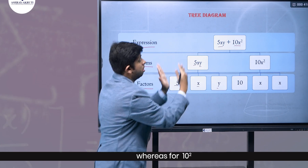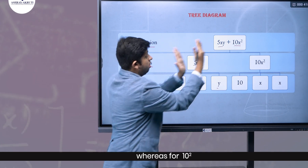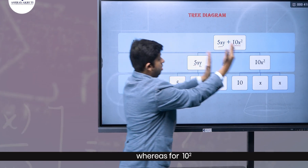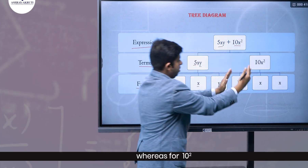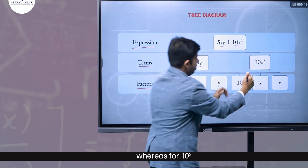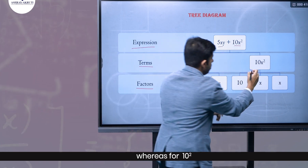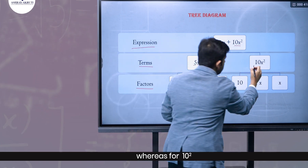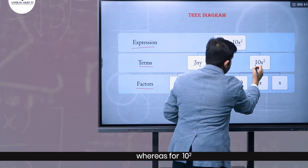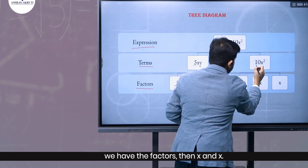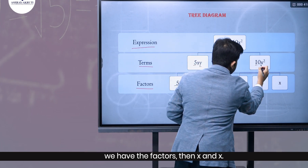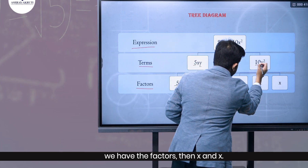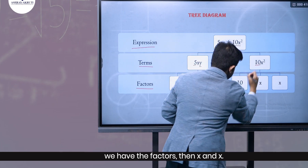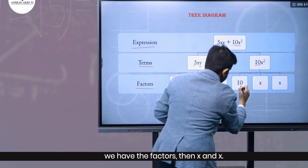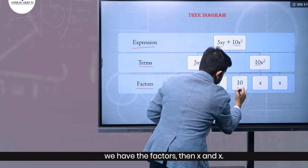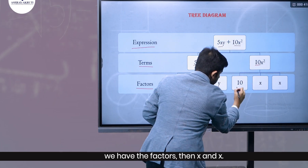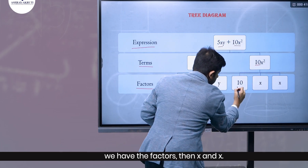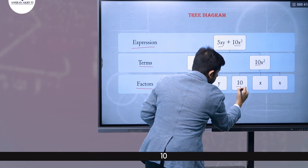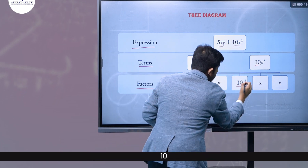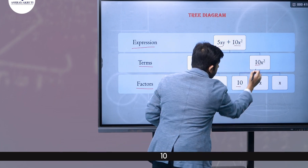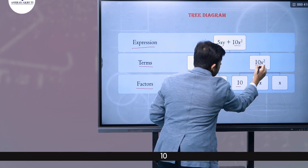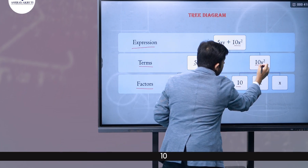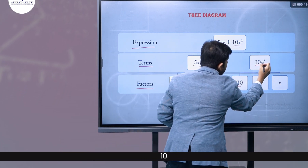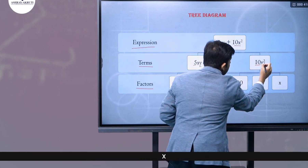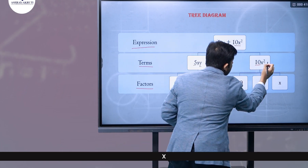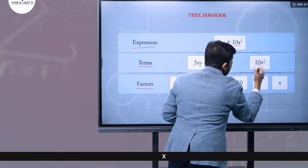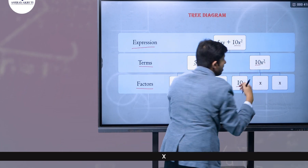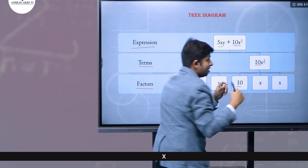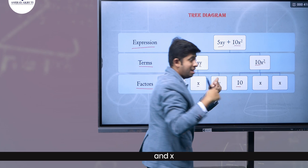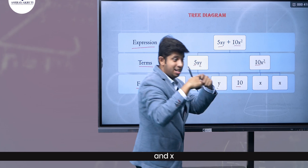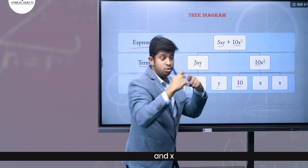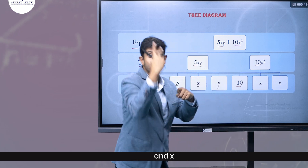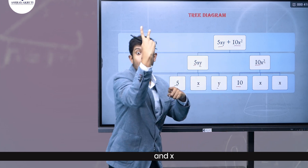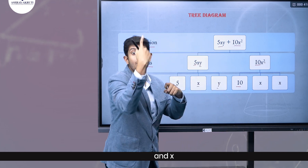Whereas for 10x square, we have the factors 10, x and x.